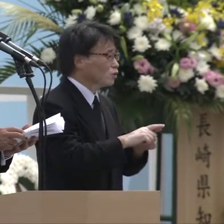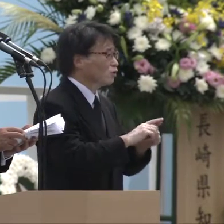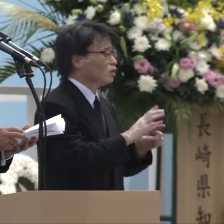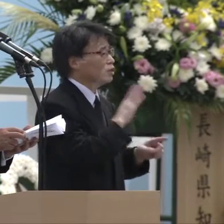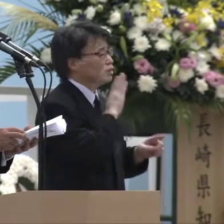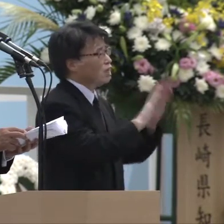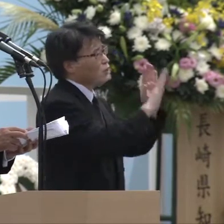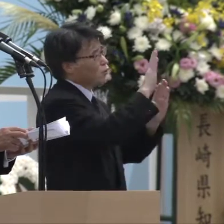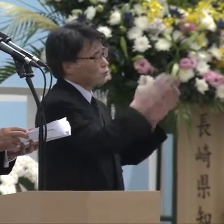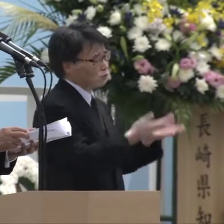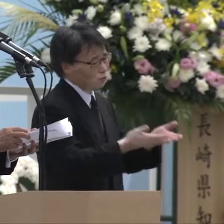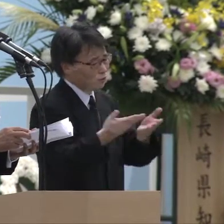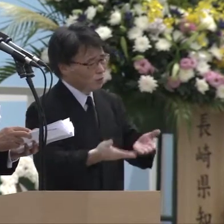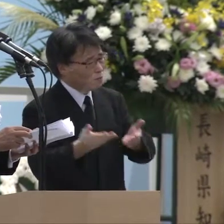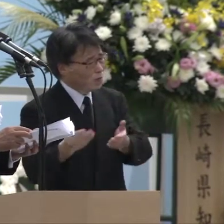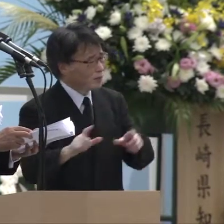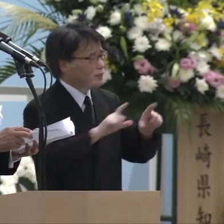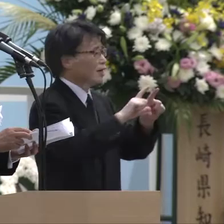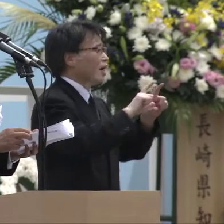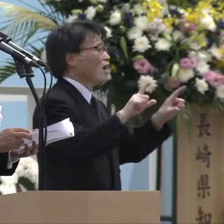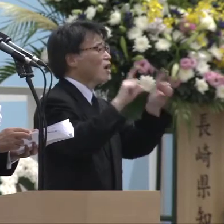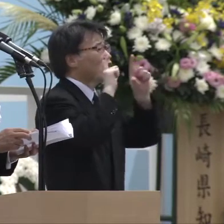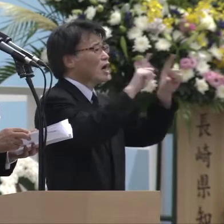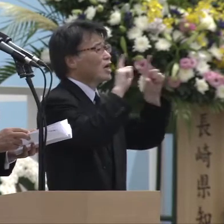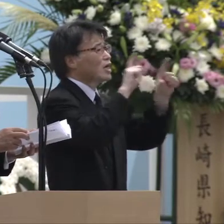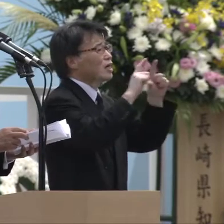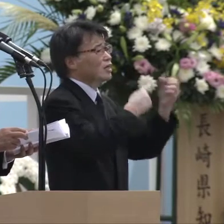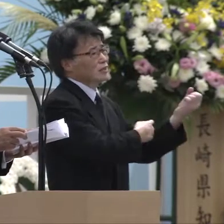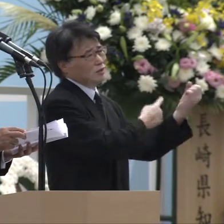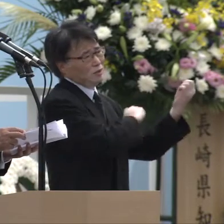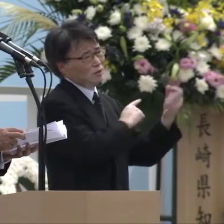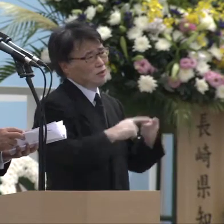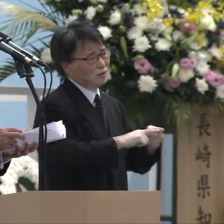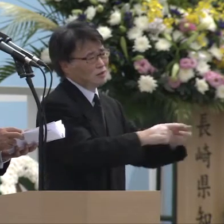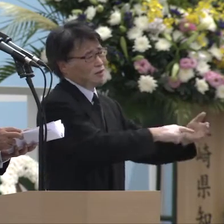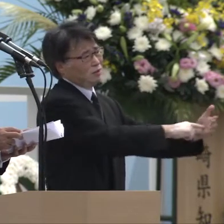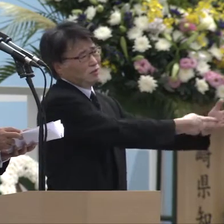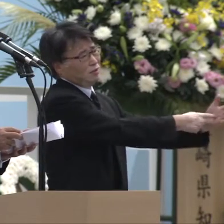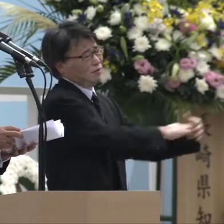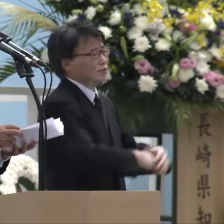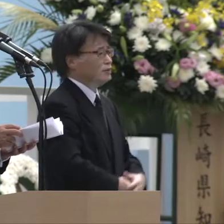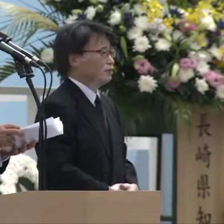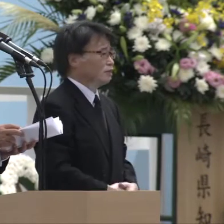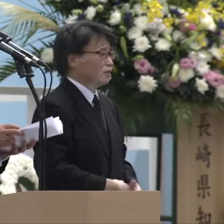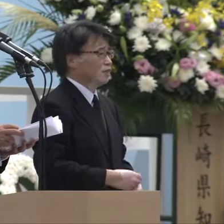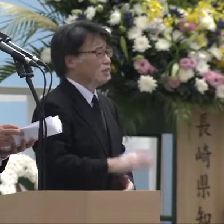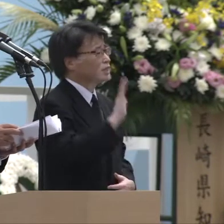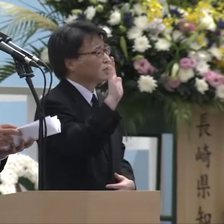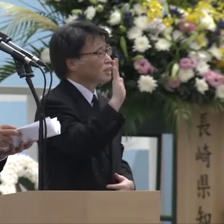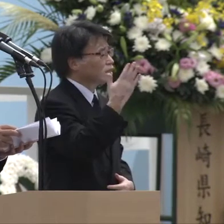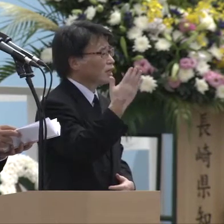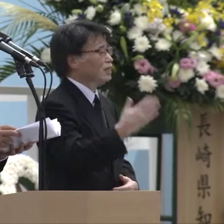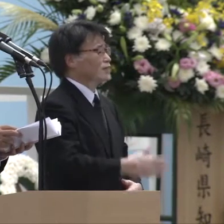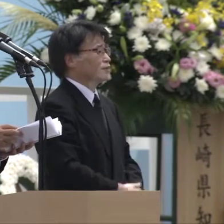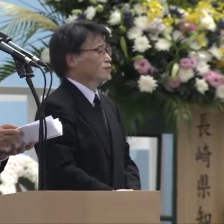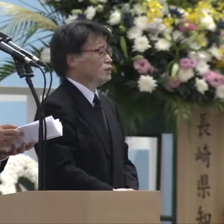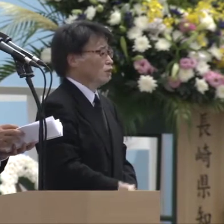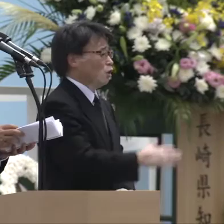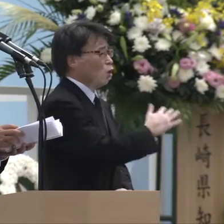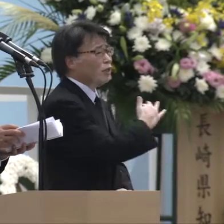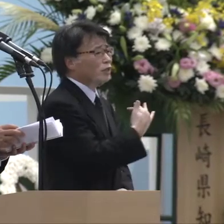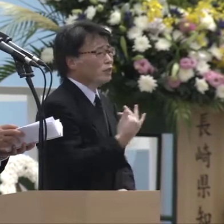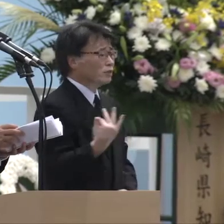as disseminating a call for peace to the world through such initiatives as organizing talks by Hibakusha